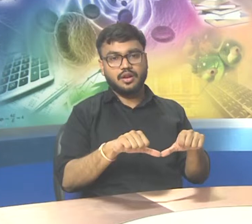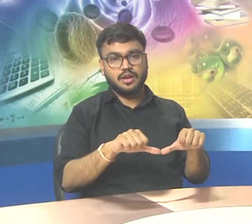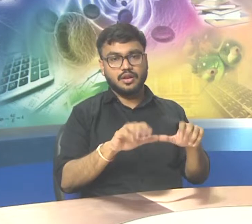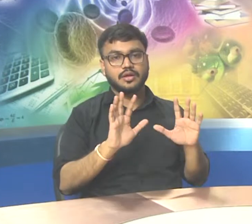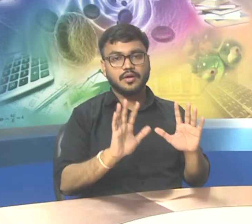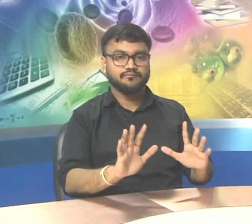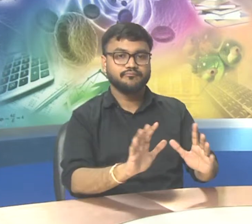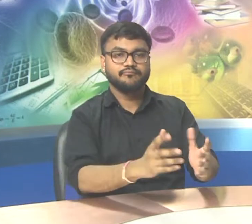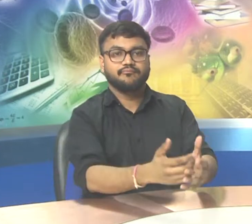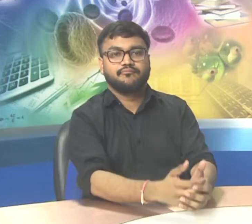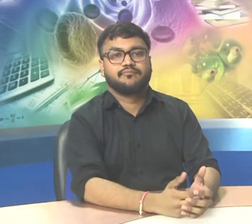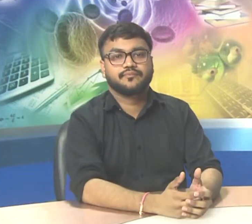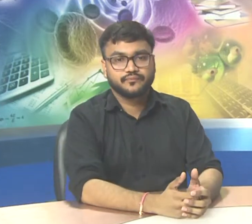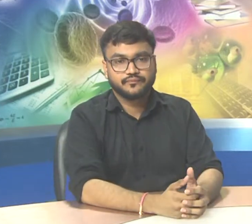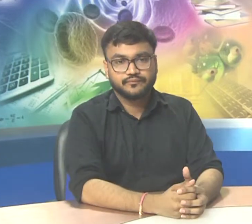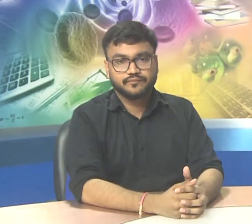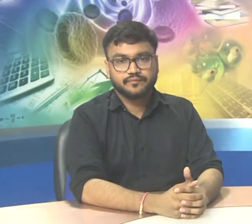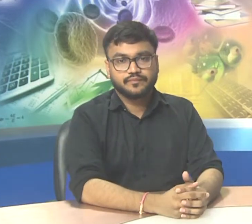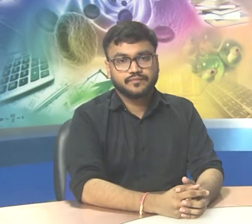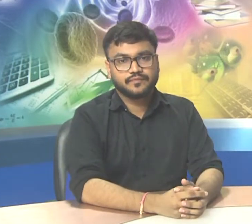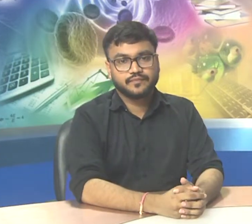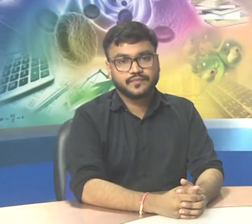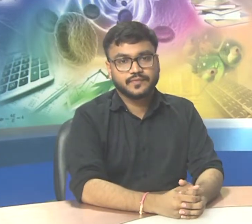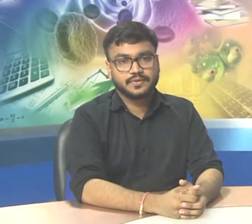not available for other vital function.